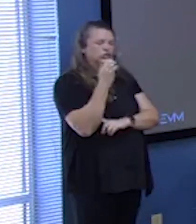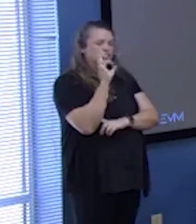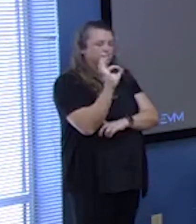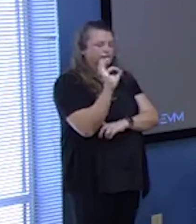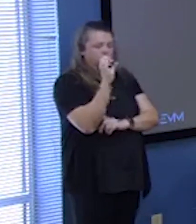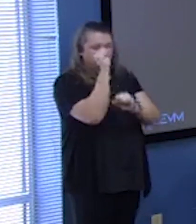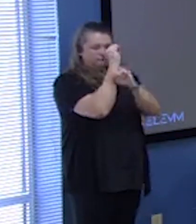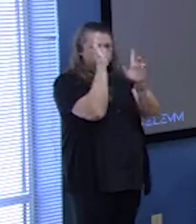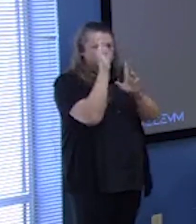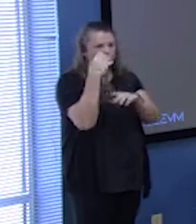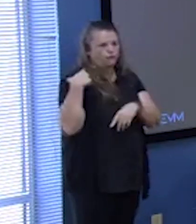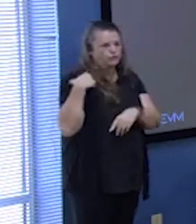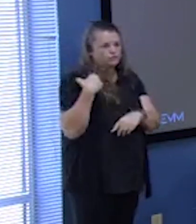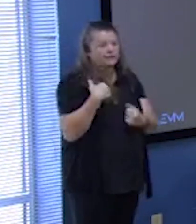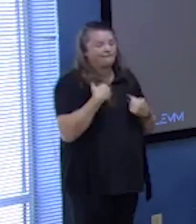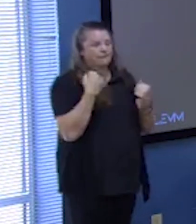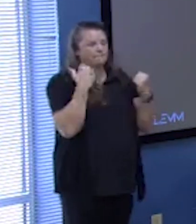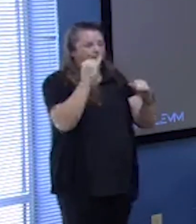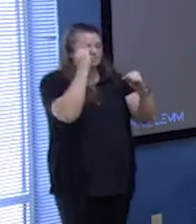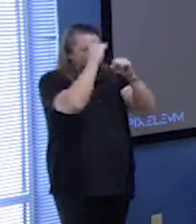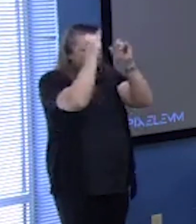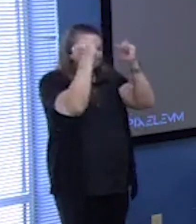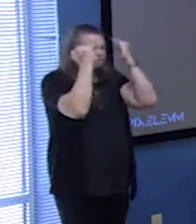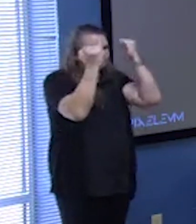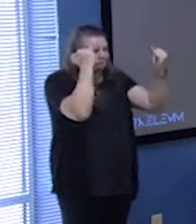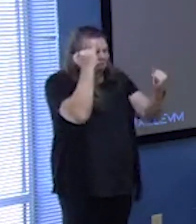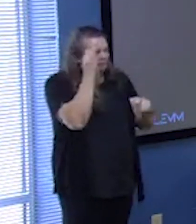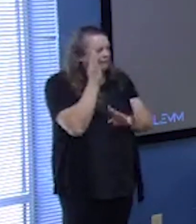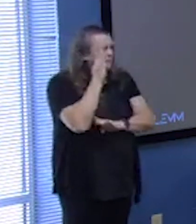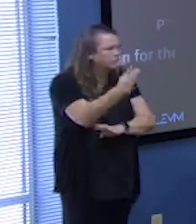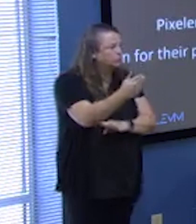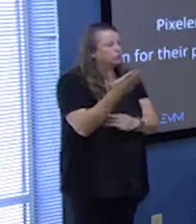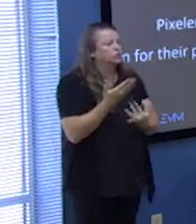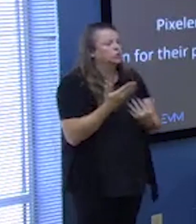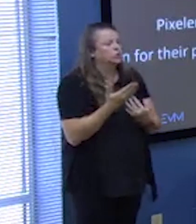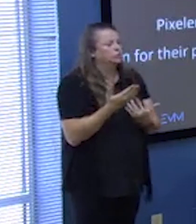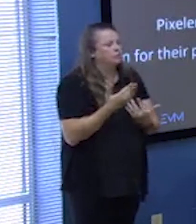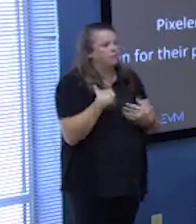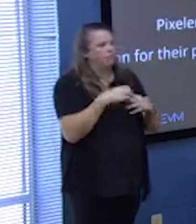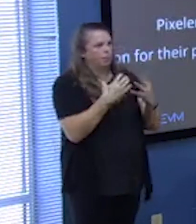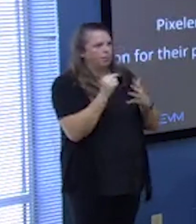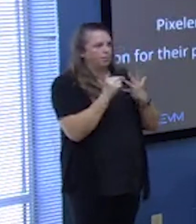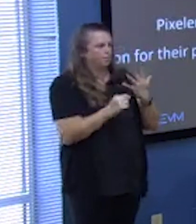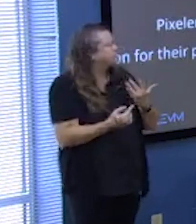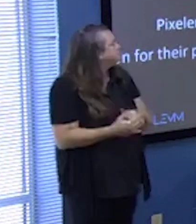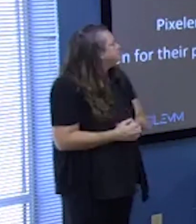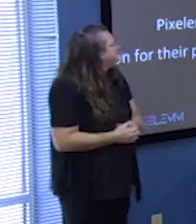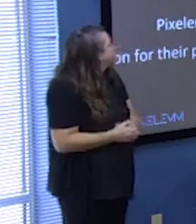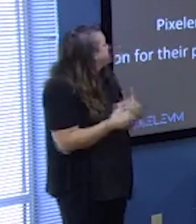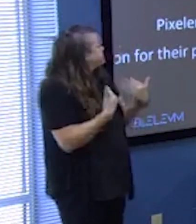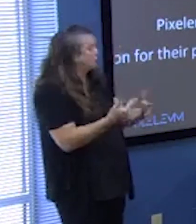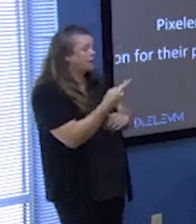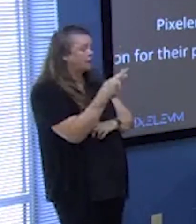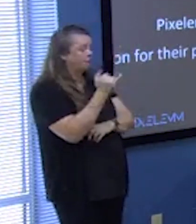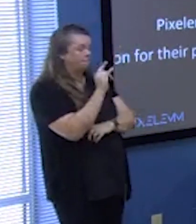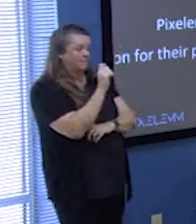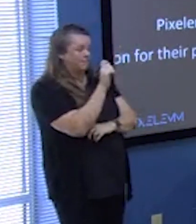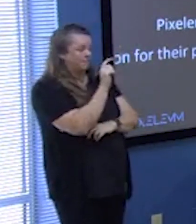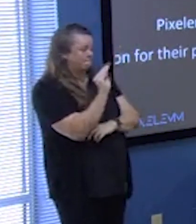we have ideas that are going well into the future, and we have a lot to cover. So Pixelemm